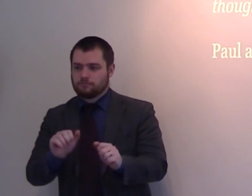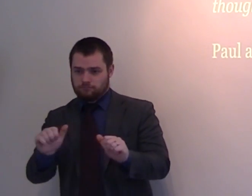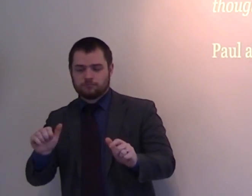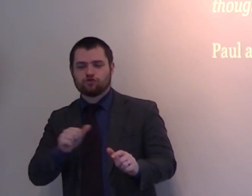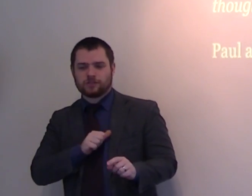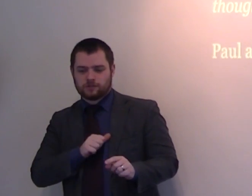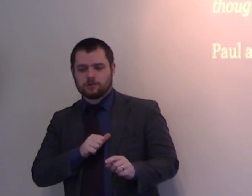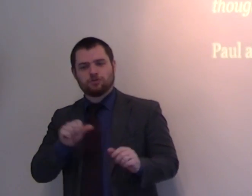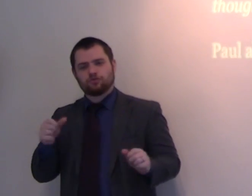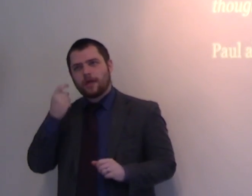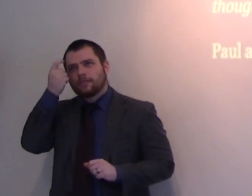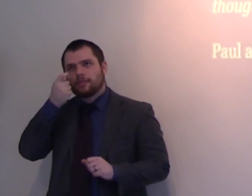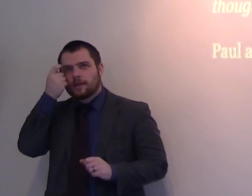think the way Christ Jesus thought.